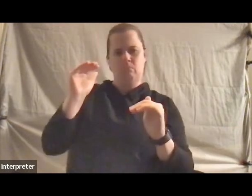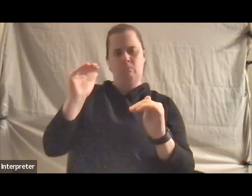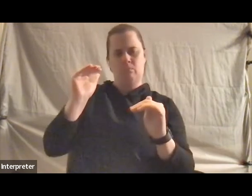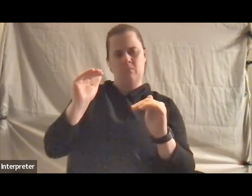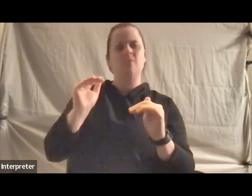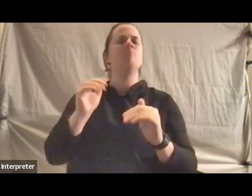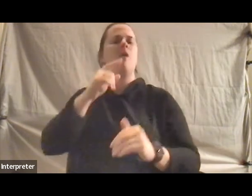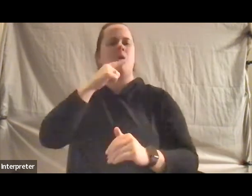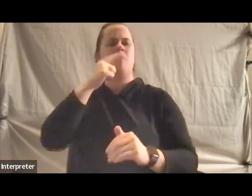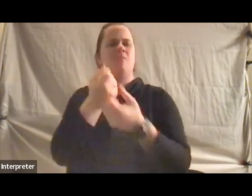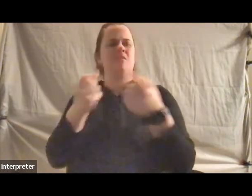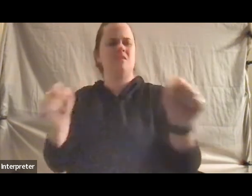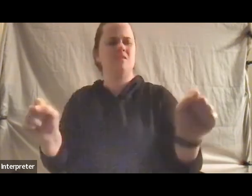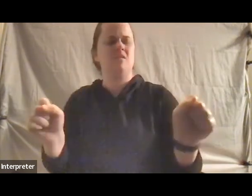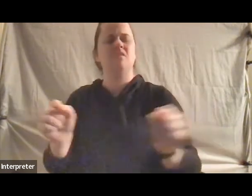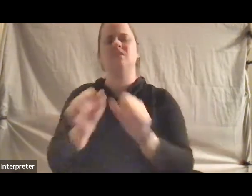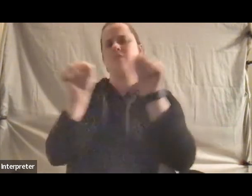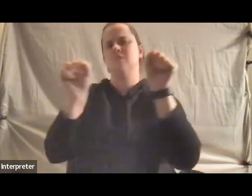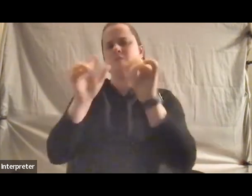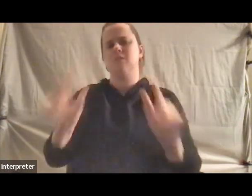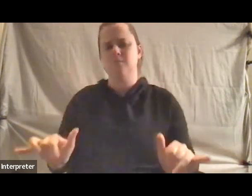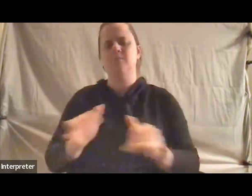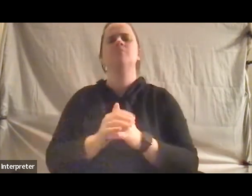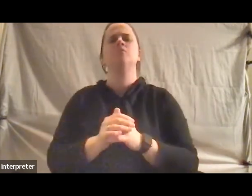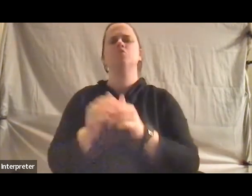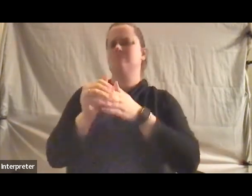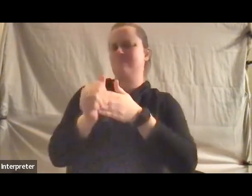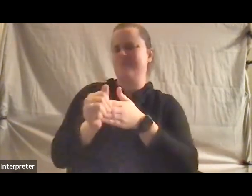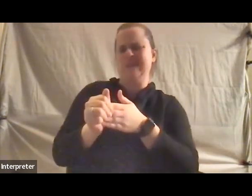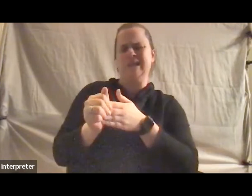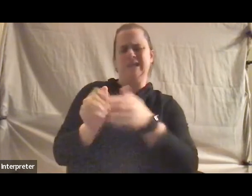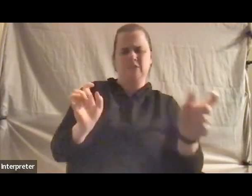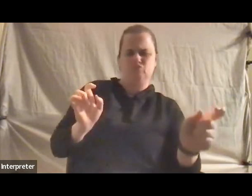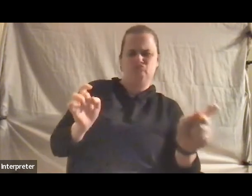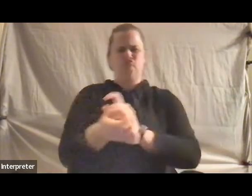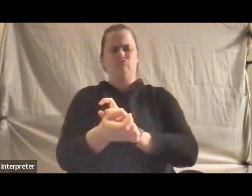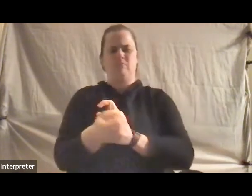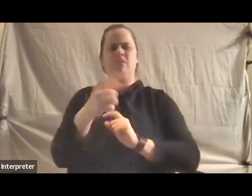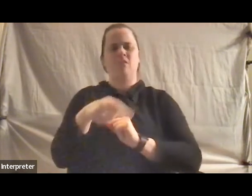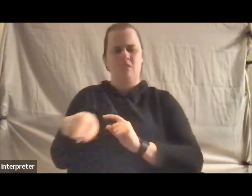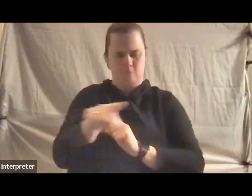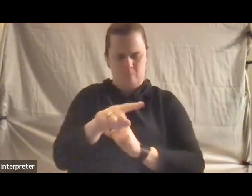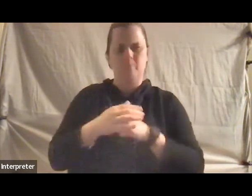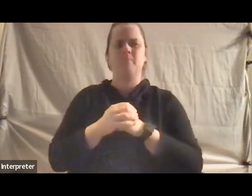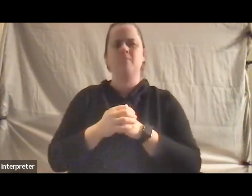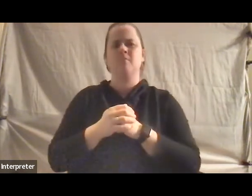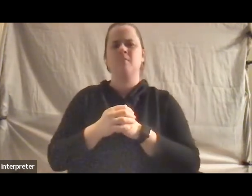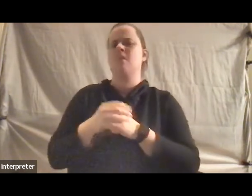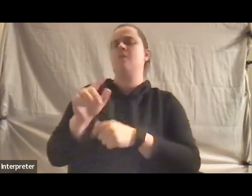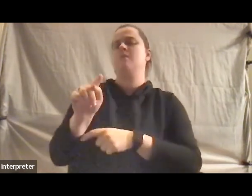to lead in reshaping them. By building on Tacoma's existing work while adding new